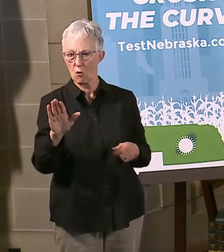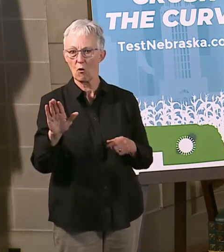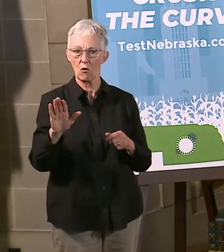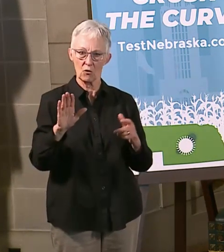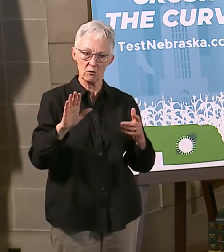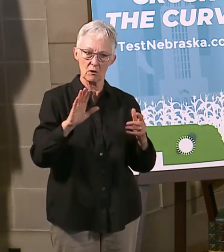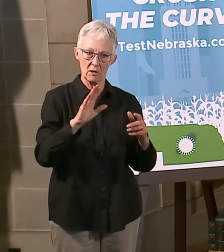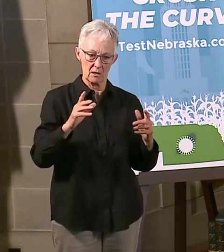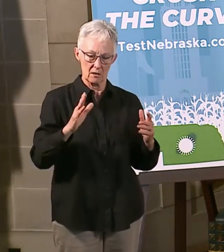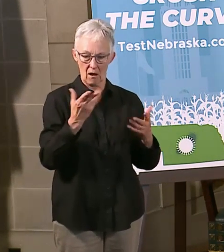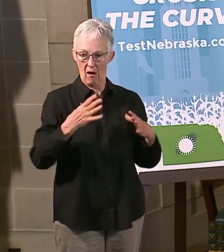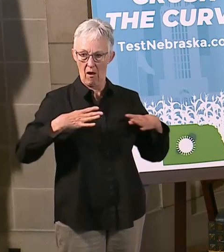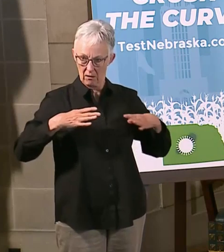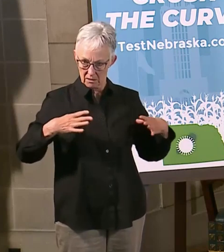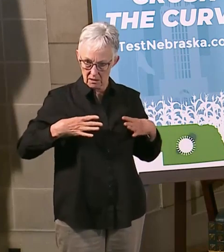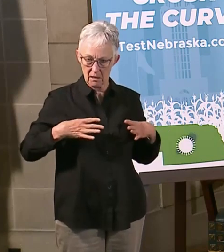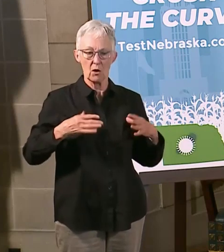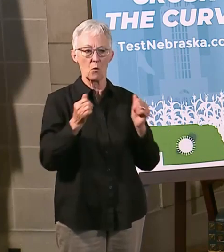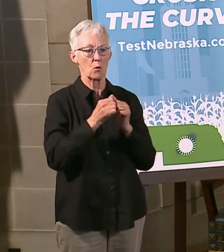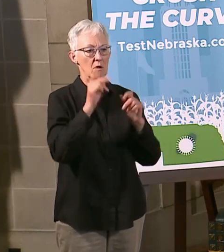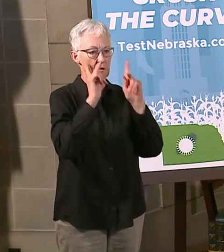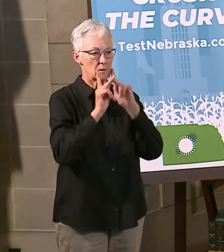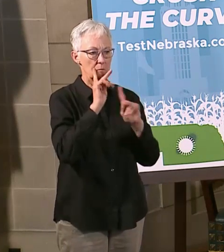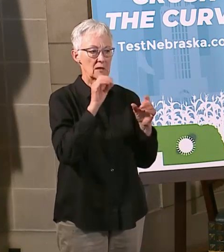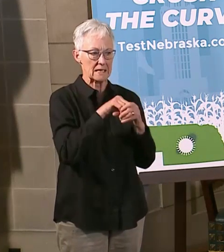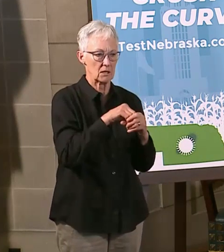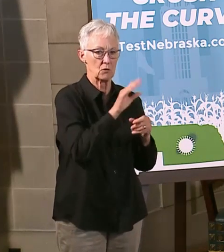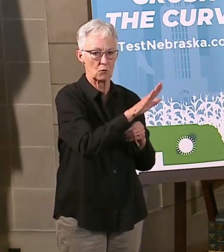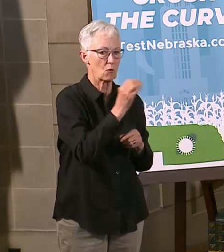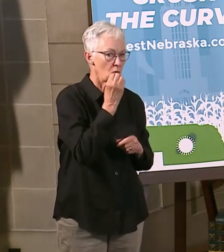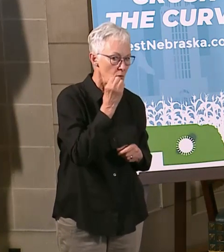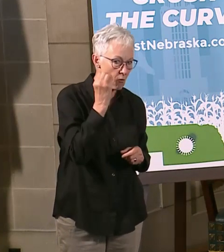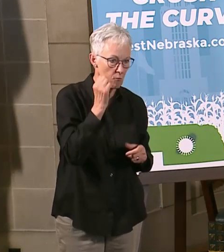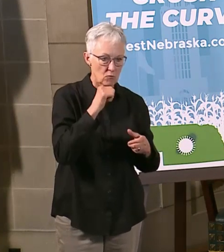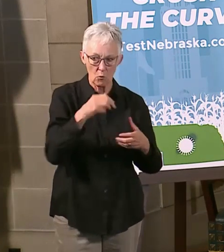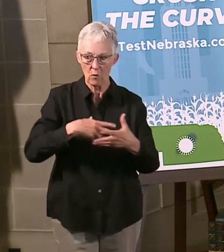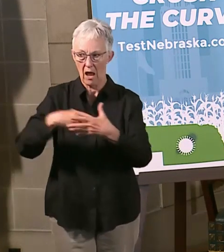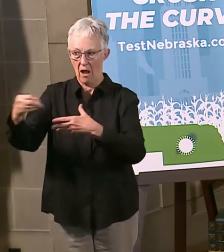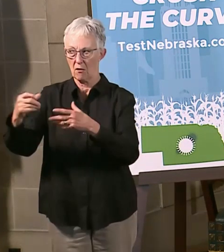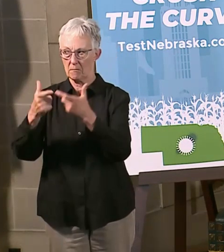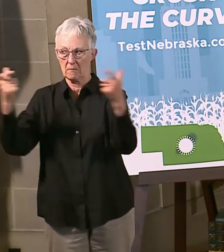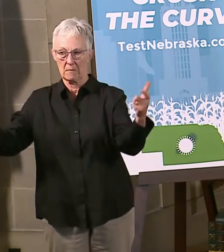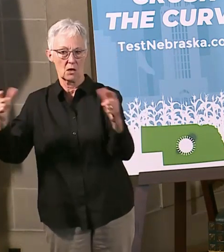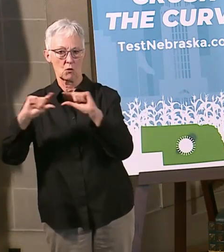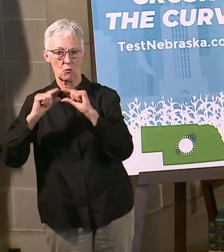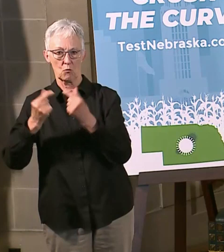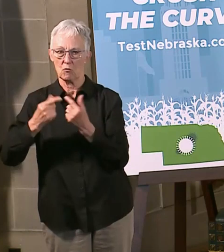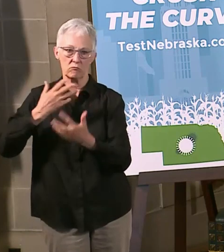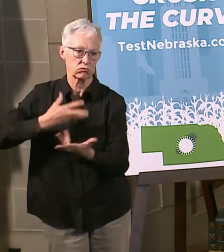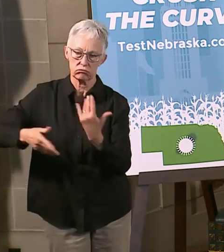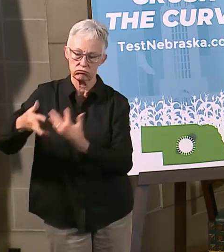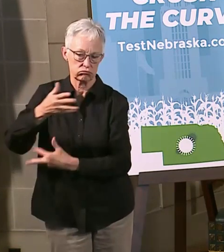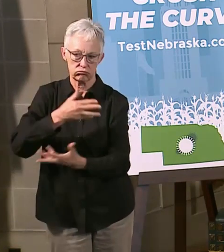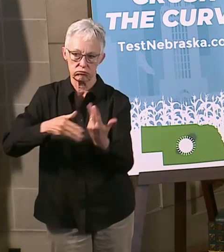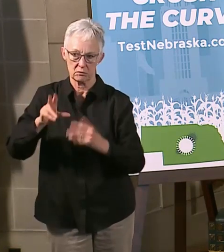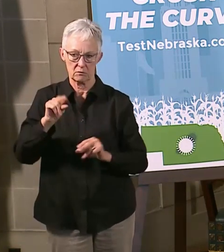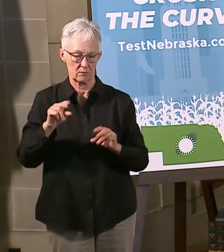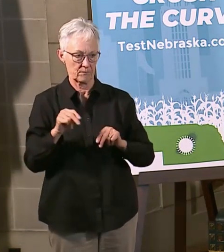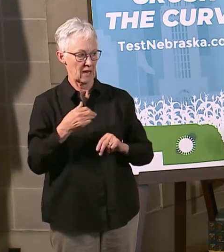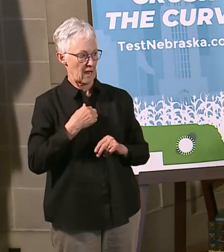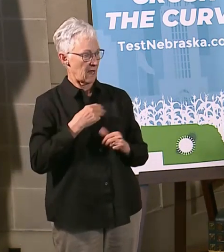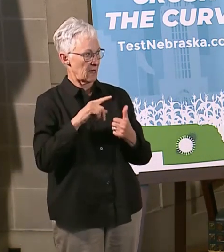with just the folks in your household while we're staying home and staying healthy. That's important. And then finally, we've got a couple of guests who are going to be